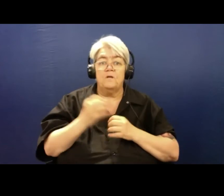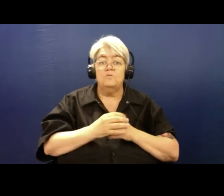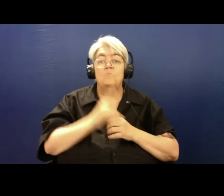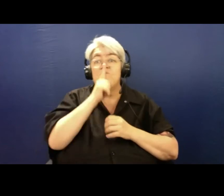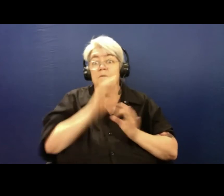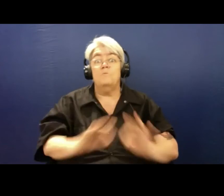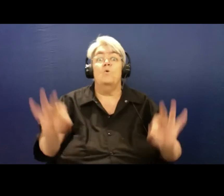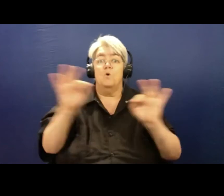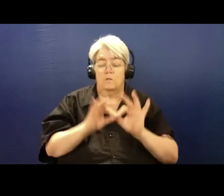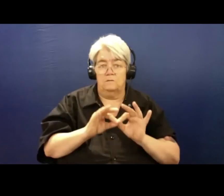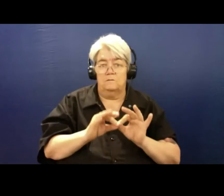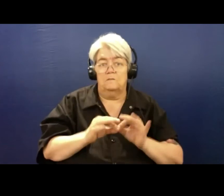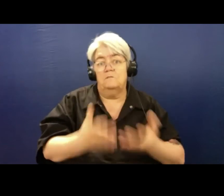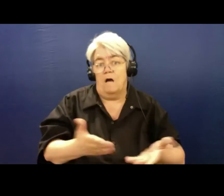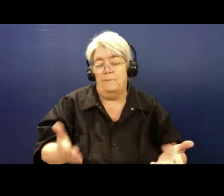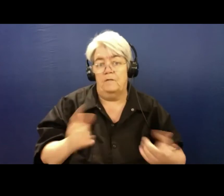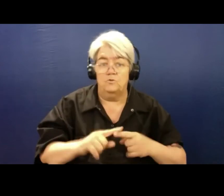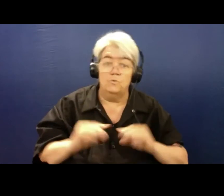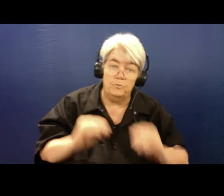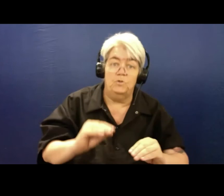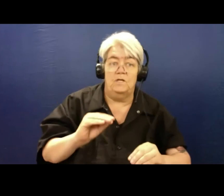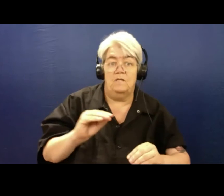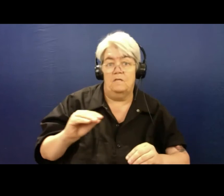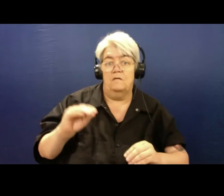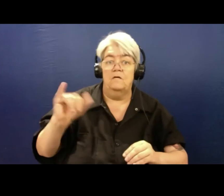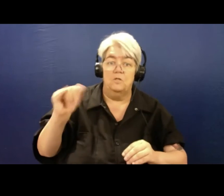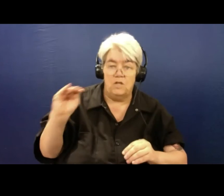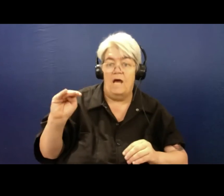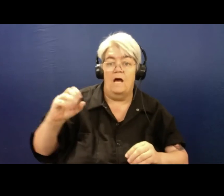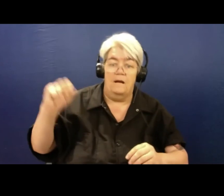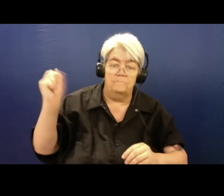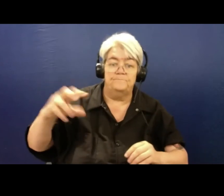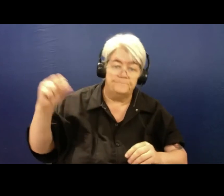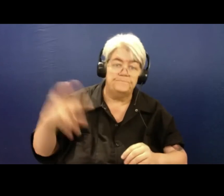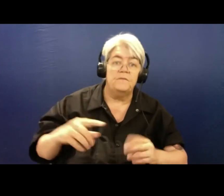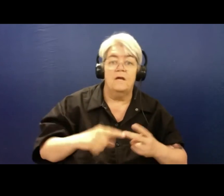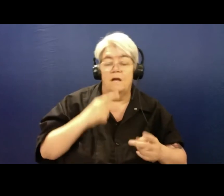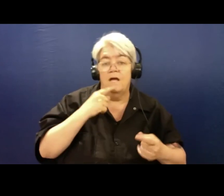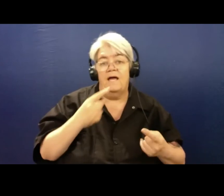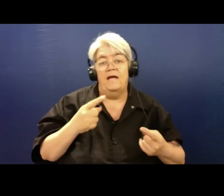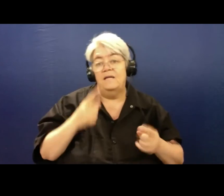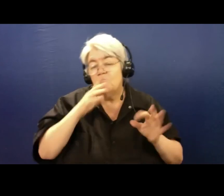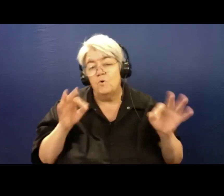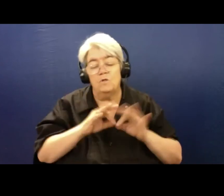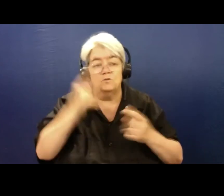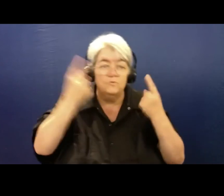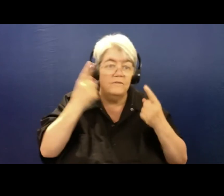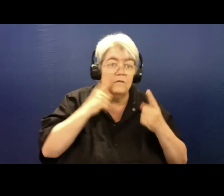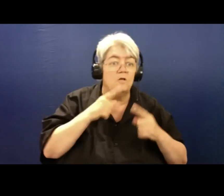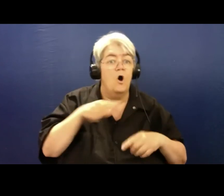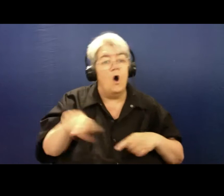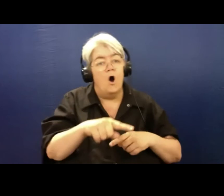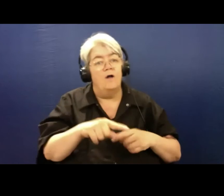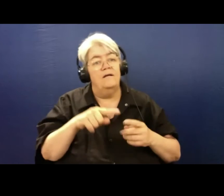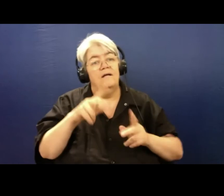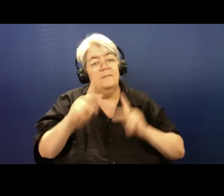topic for us to put into the jam. It's, I think, an important topic to focus not only on the grief and the rage, but also